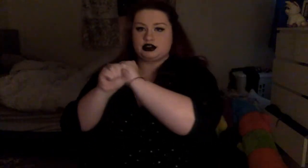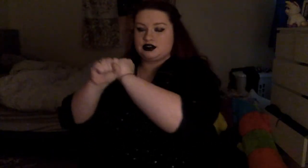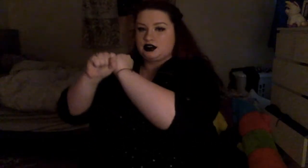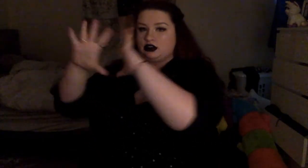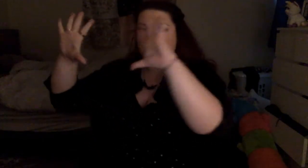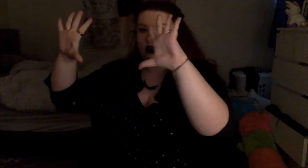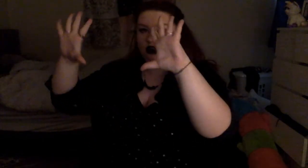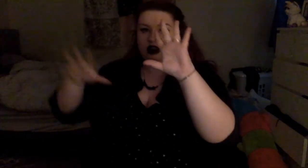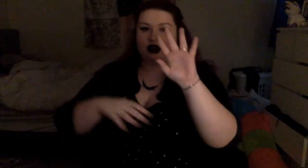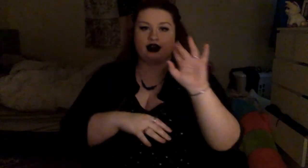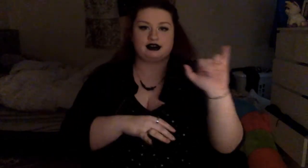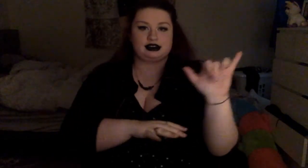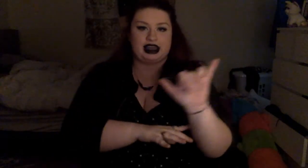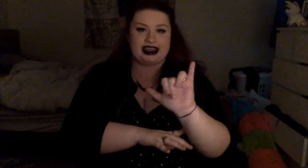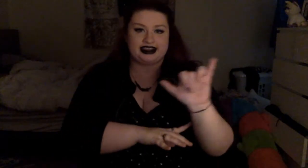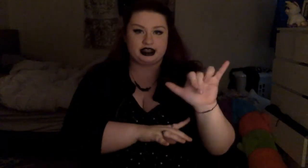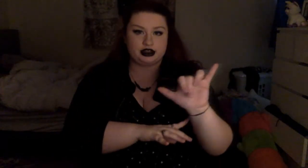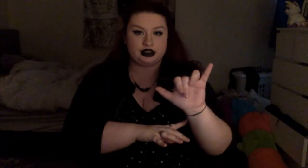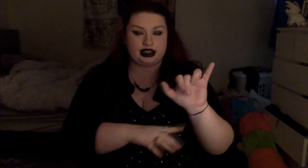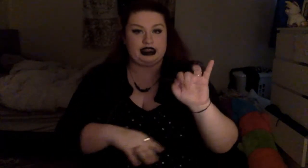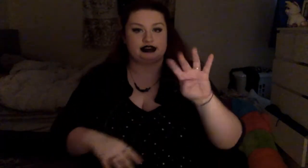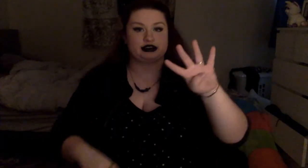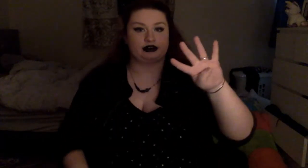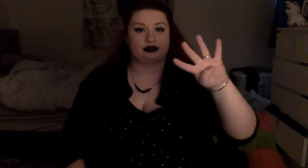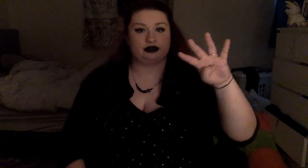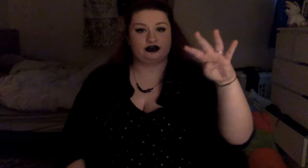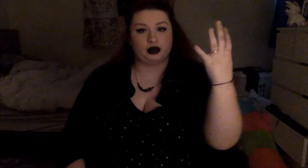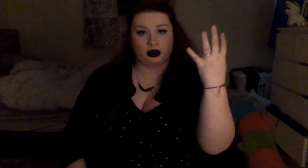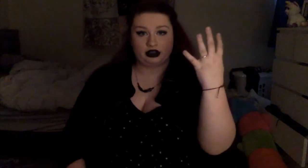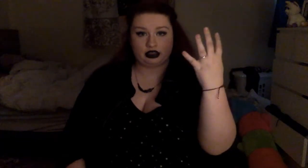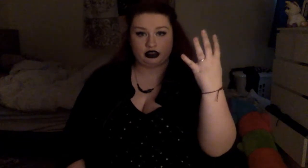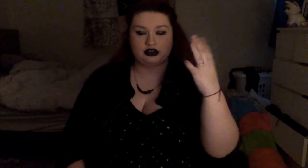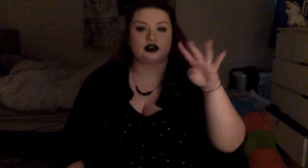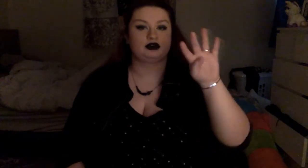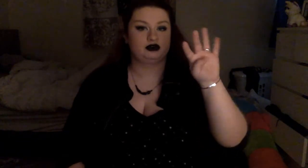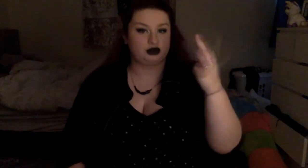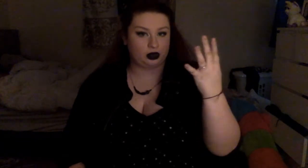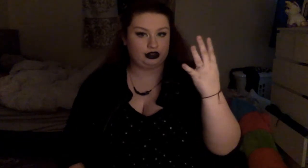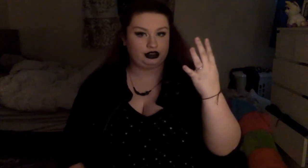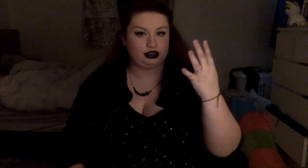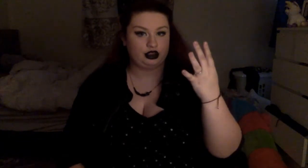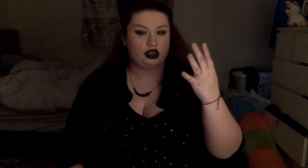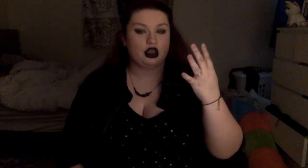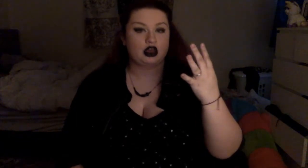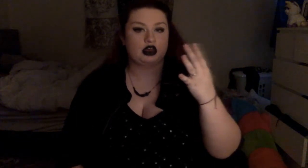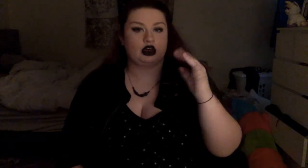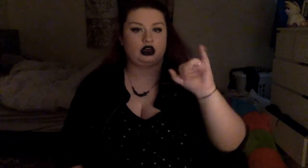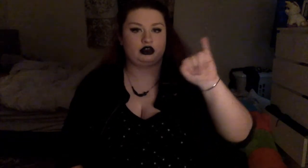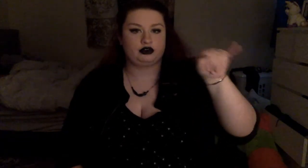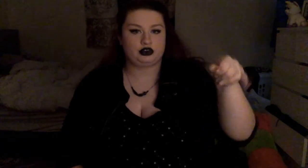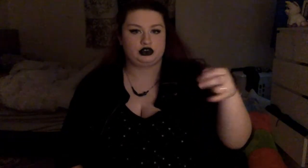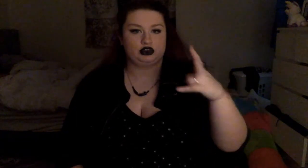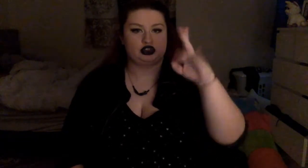fireworks like it's the 4th of